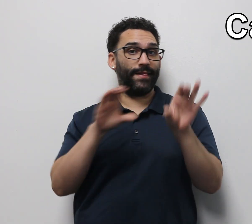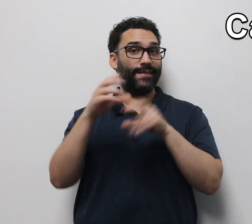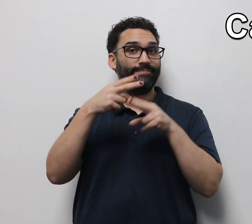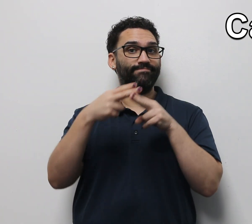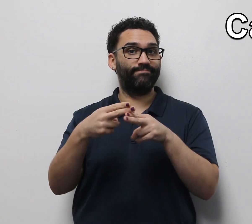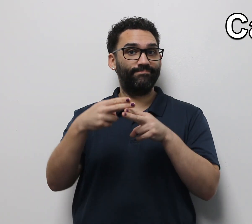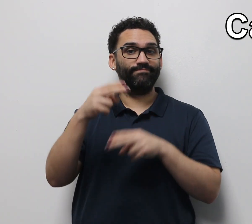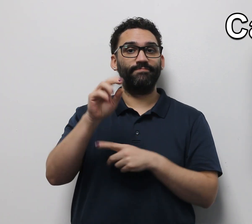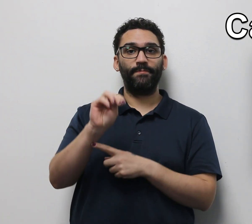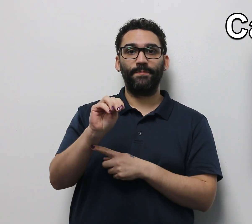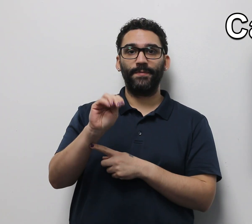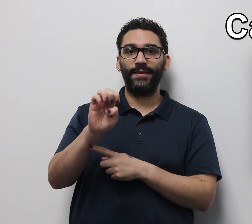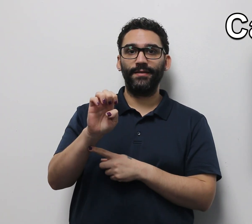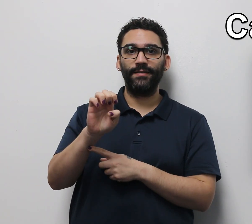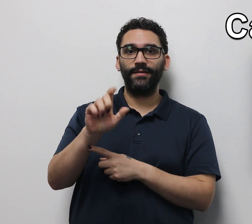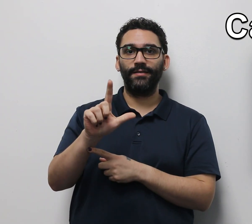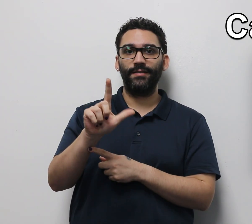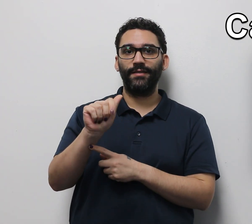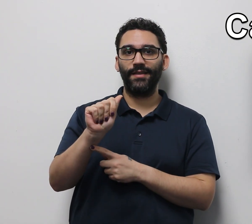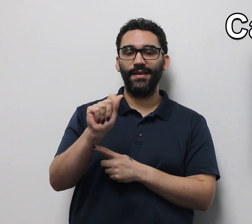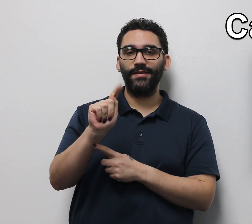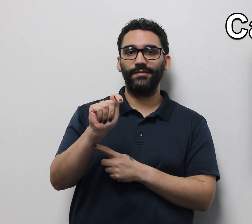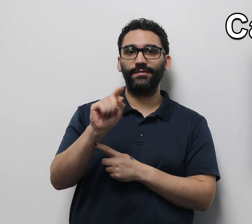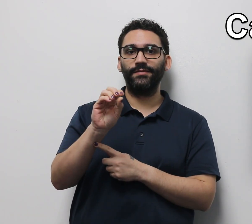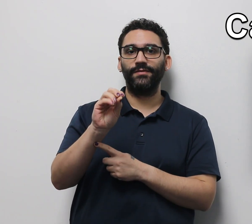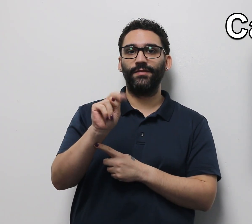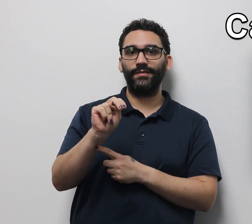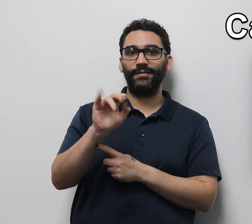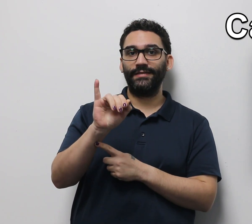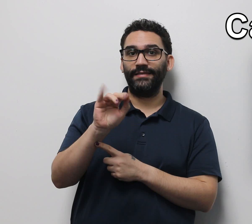Researchers also agree that melatonin levels may be affected as well.